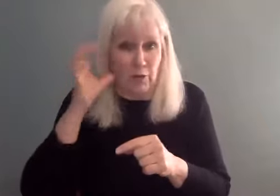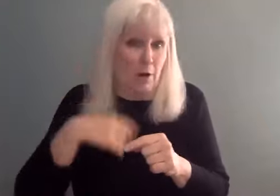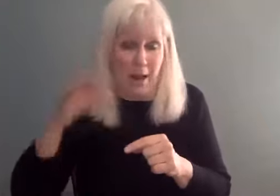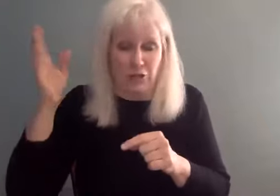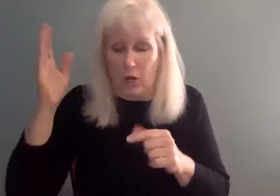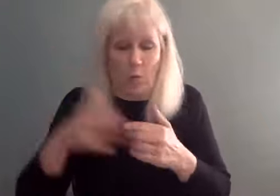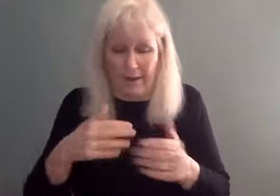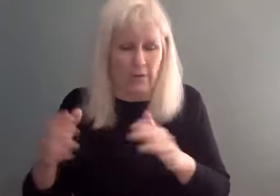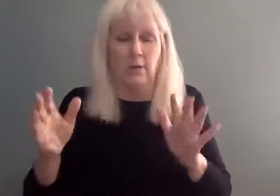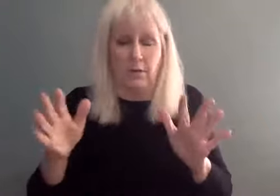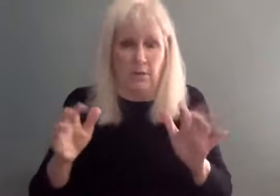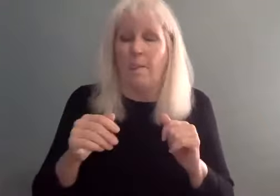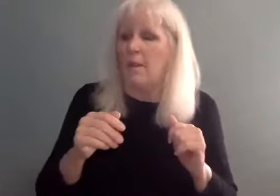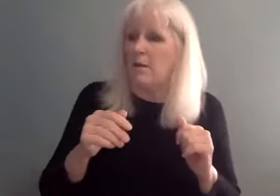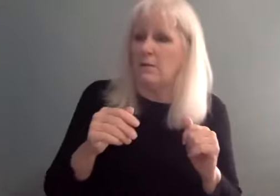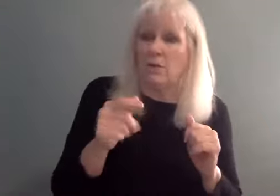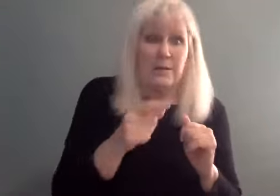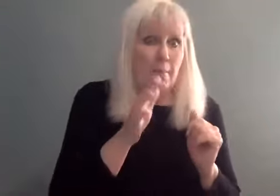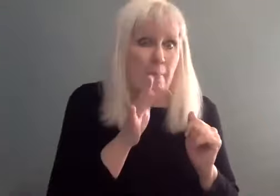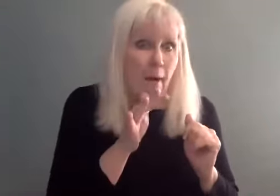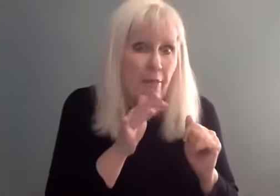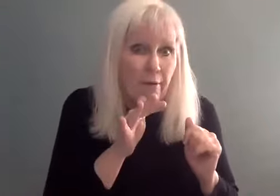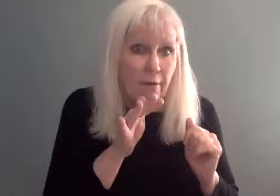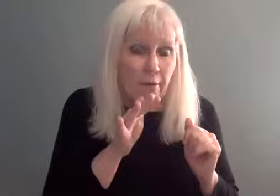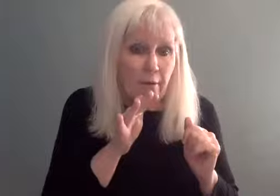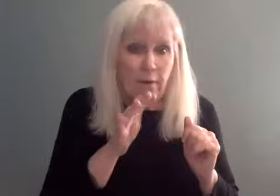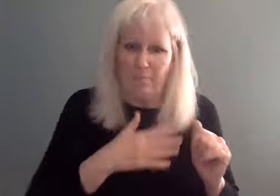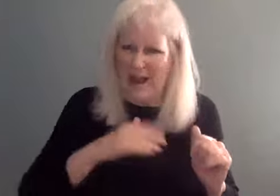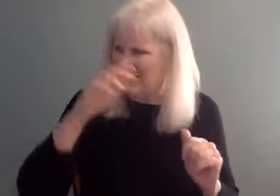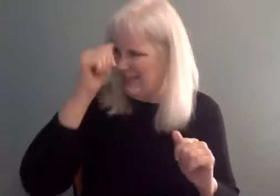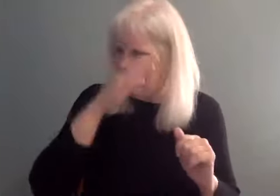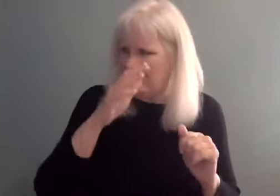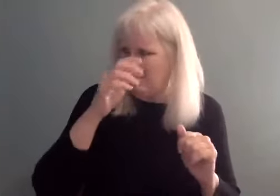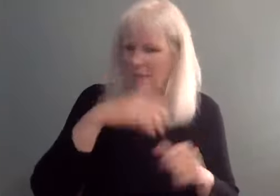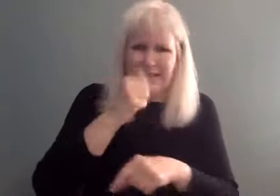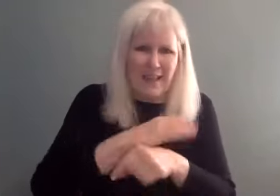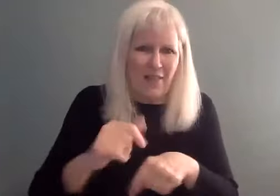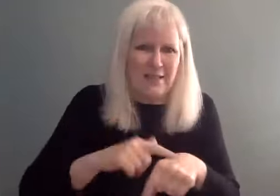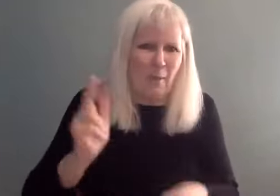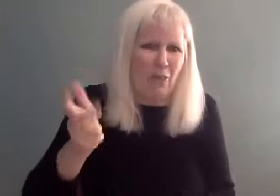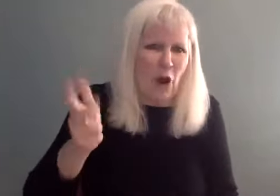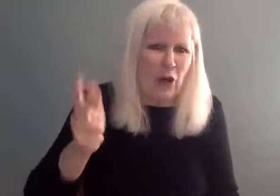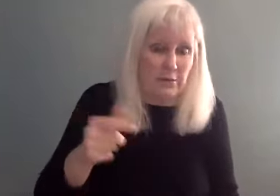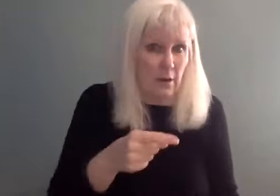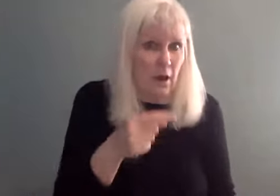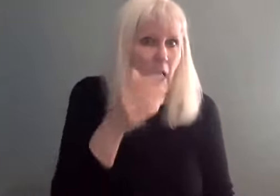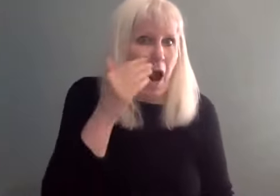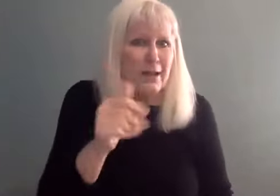sat down and he said, Mother, and my son is in his 30s when we're sitting down, I didn't know you went through all of that with